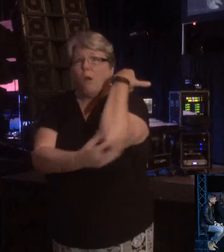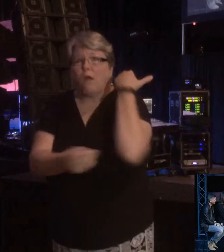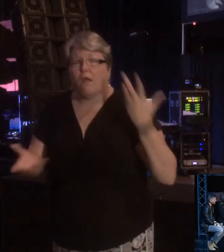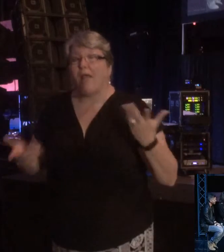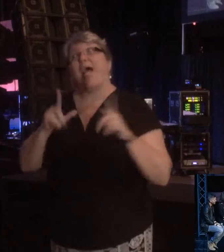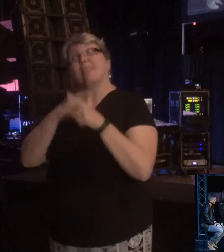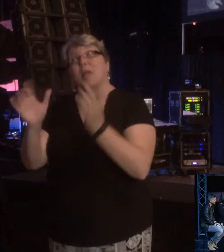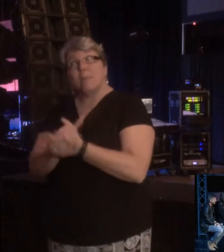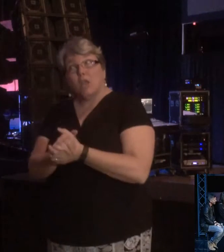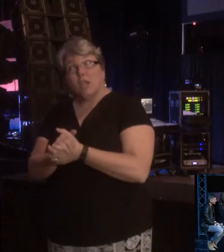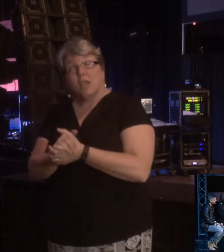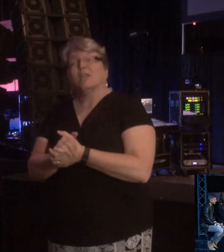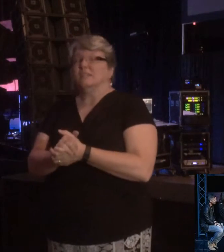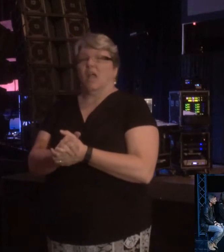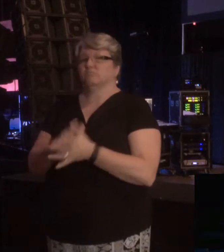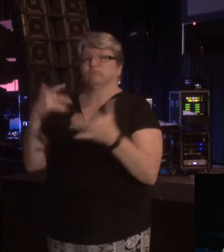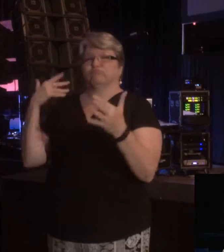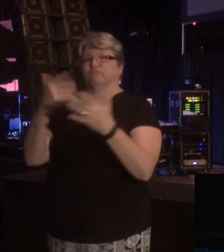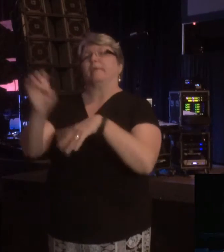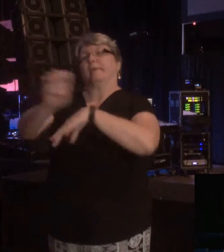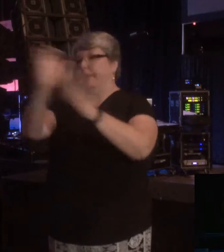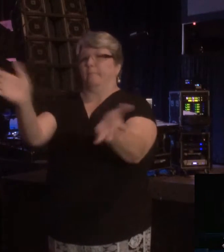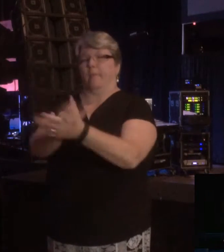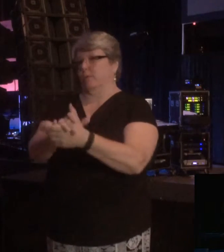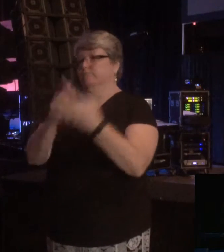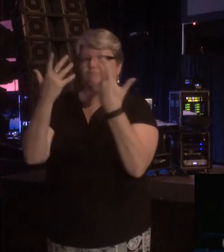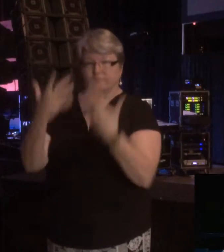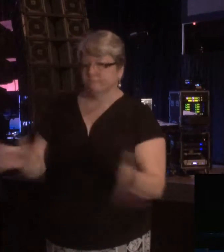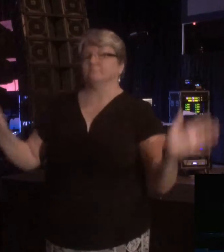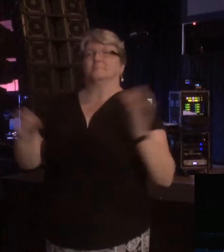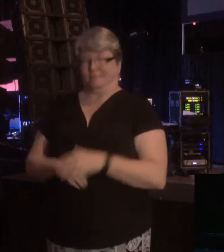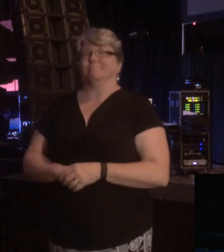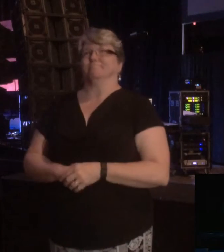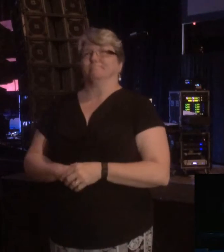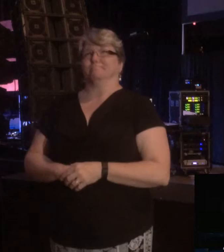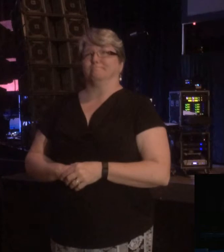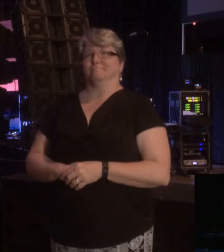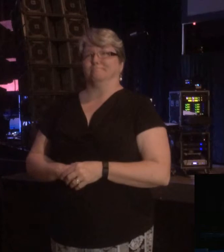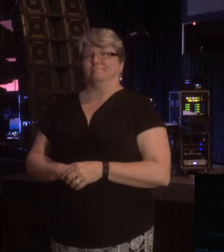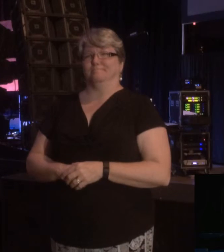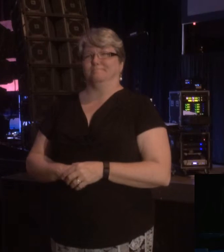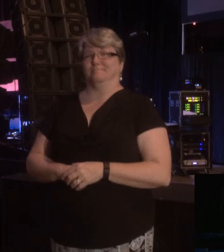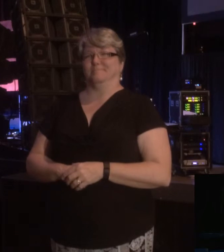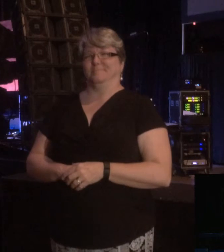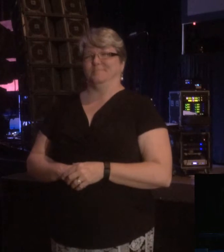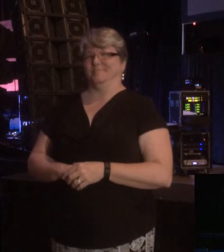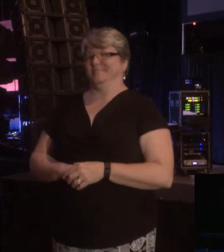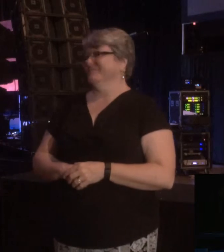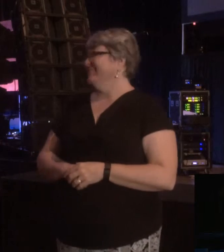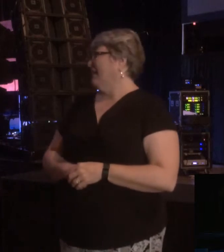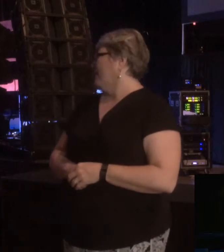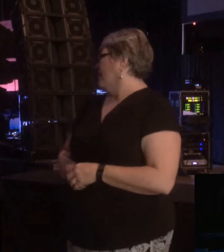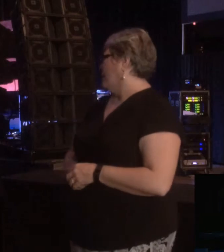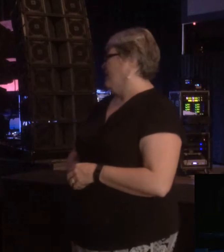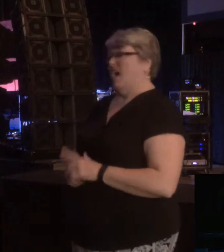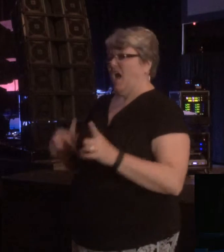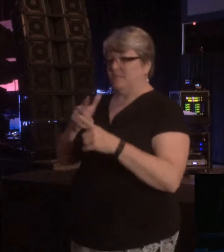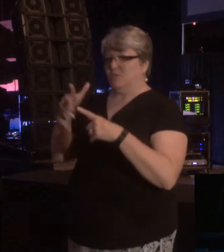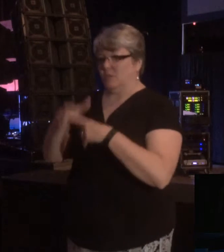I know. It's a anybody stewardship. deny it? It's a stewardship that I carry. It's a stewardship.